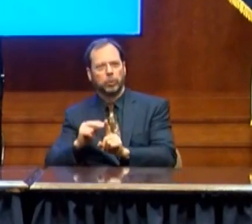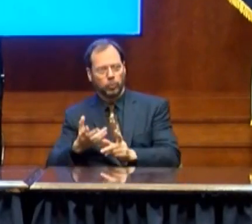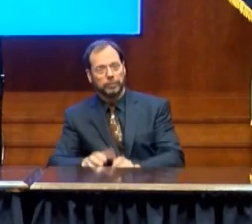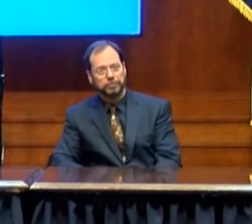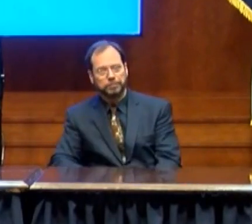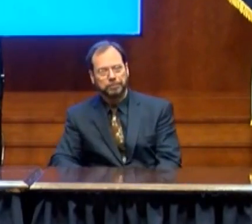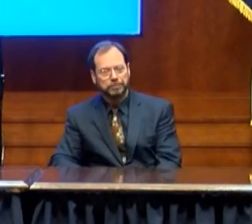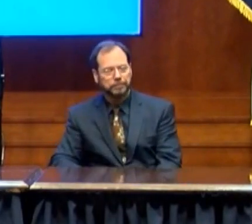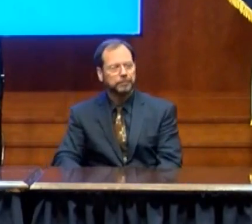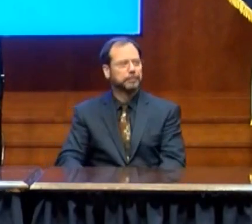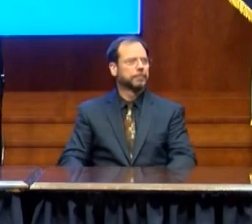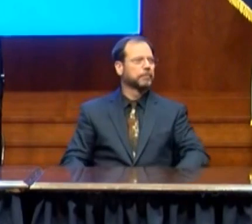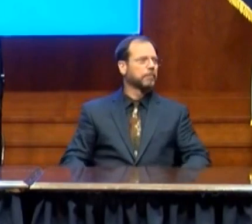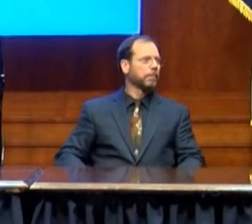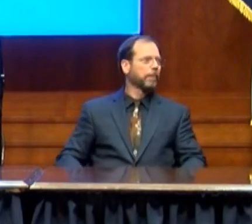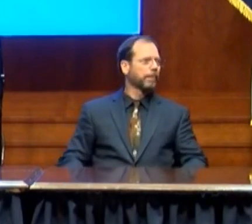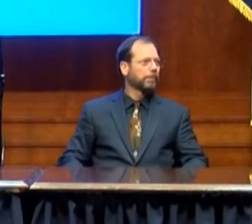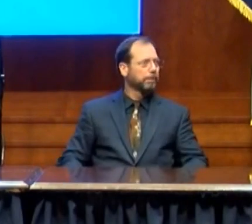sense.